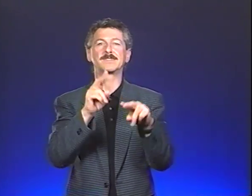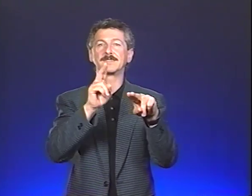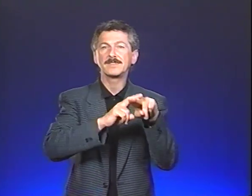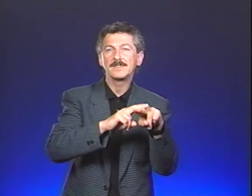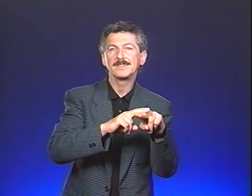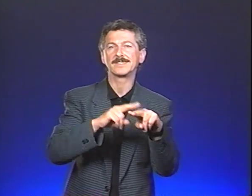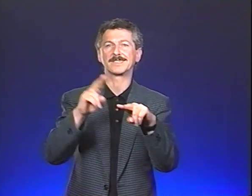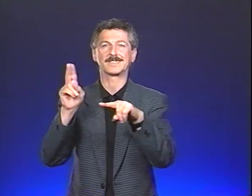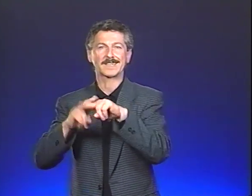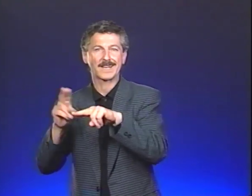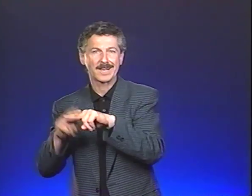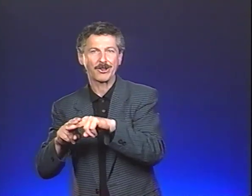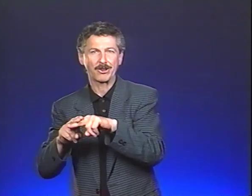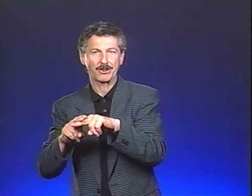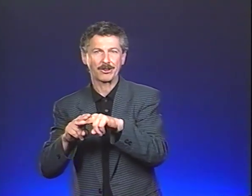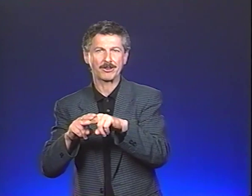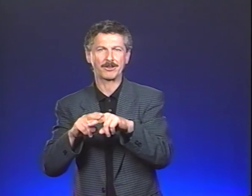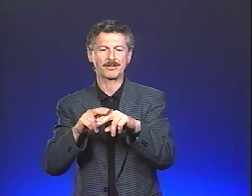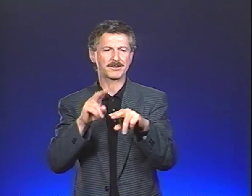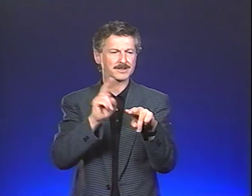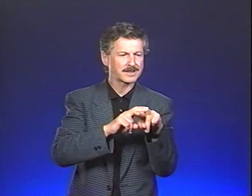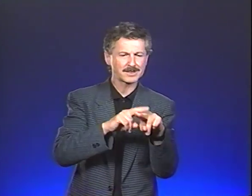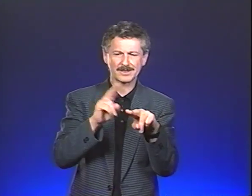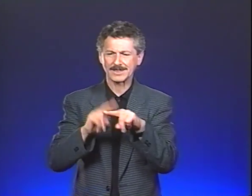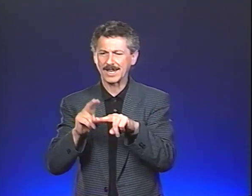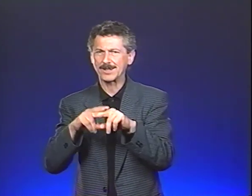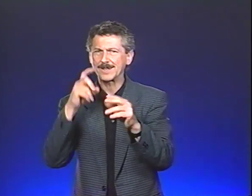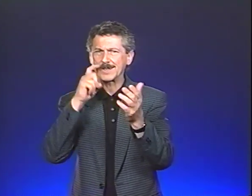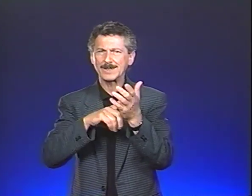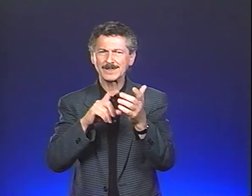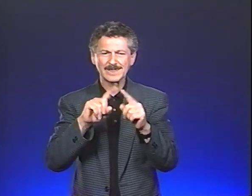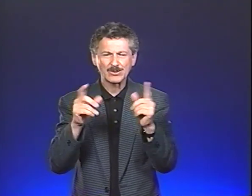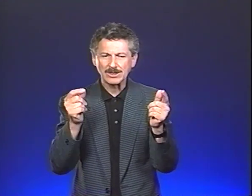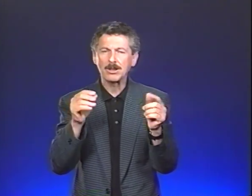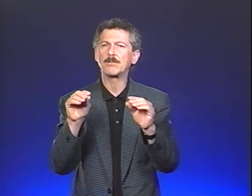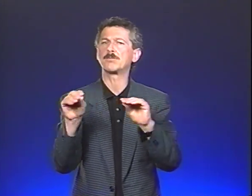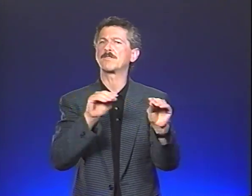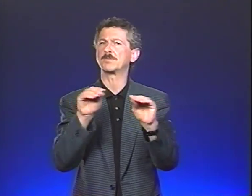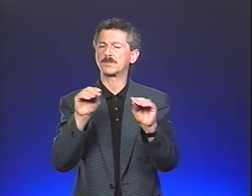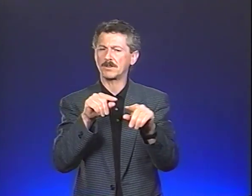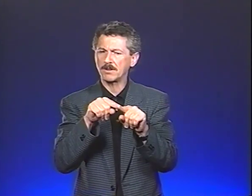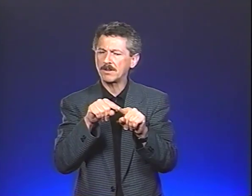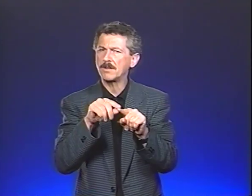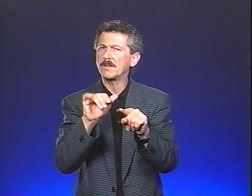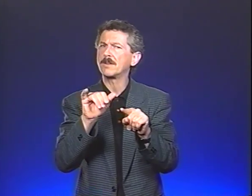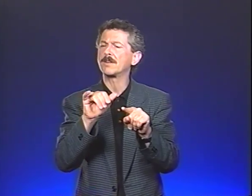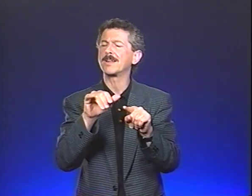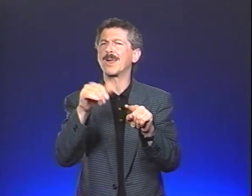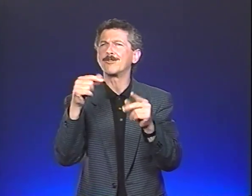An example of morphology can be seen in the signs sit and chair, which have a different